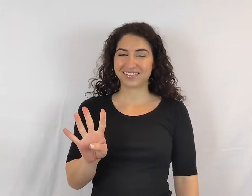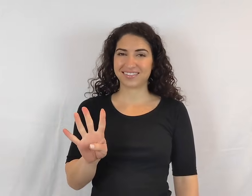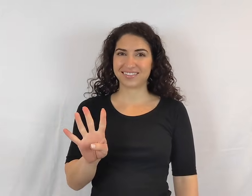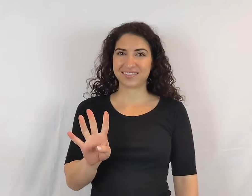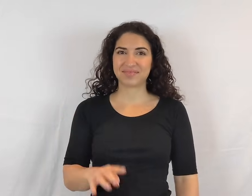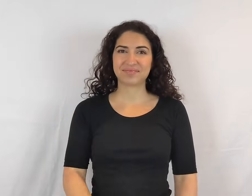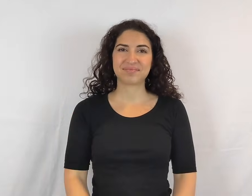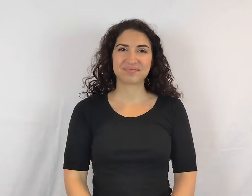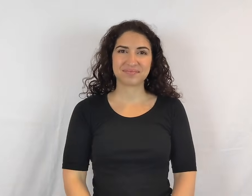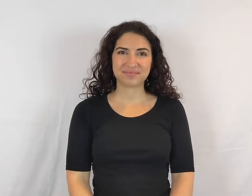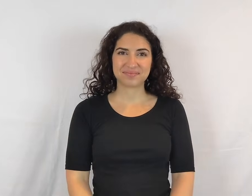1974.